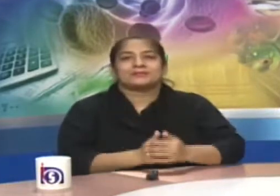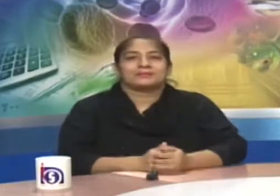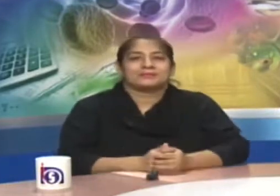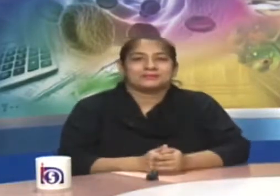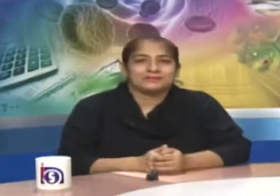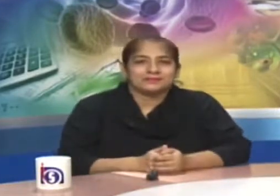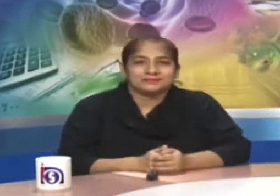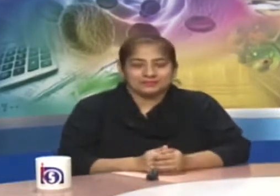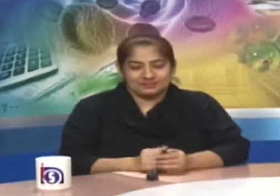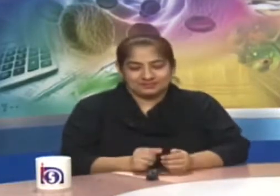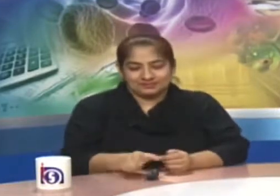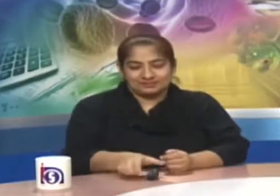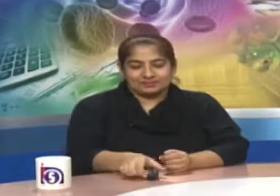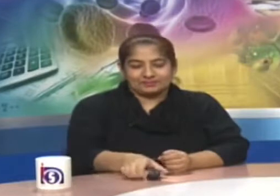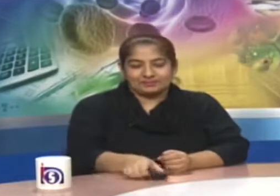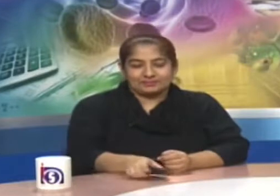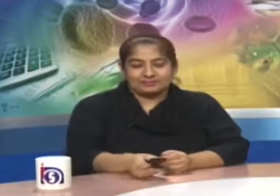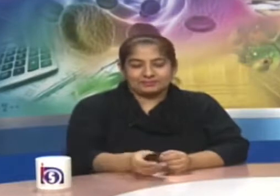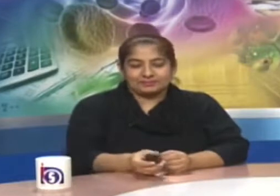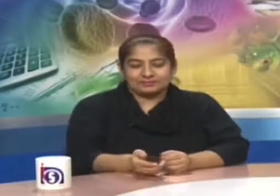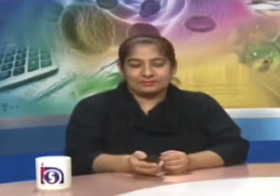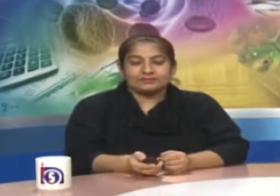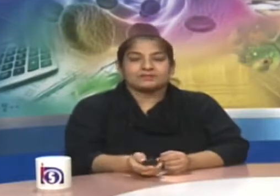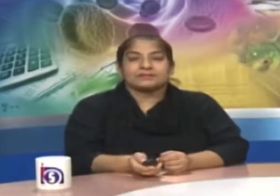SEBI, and then RBI.